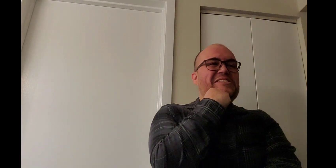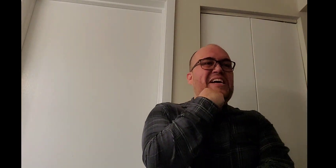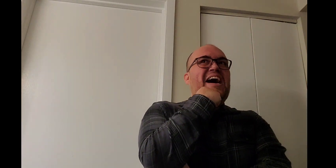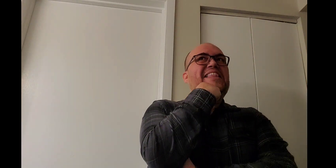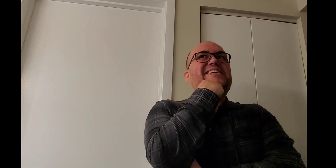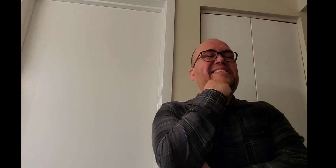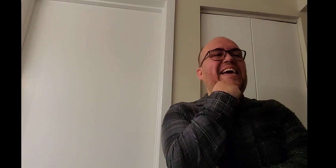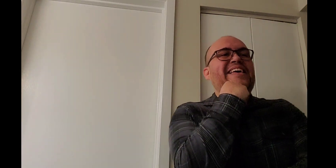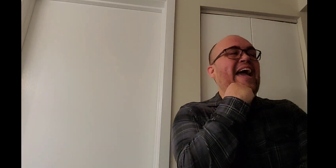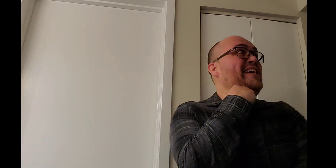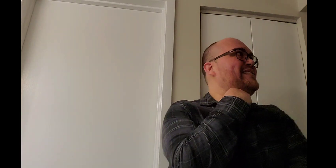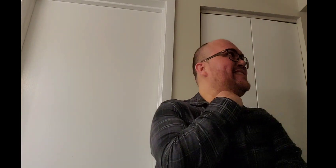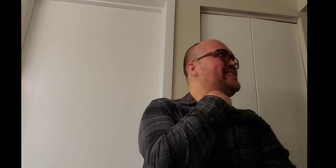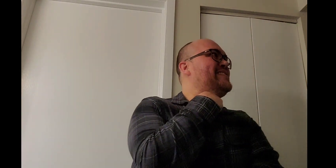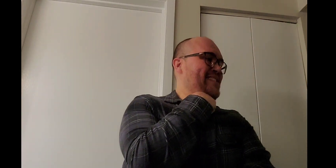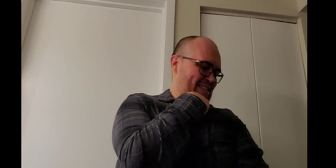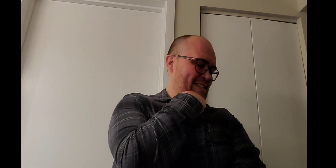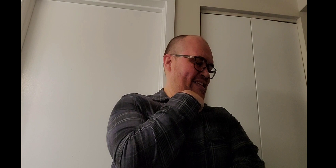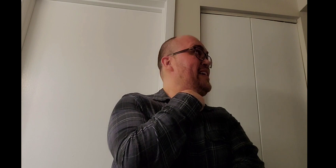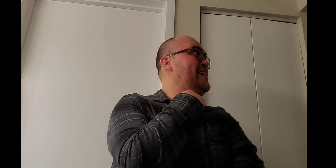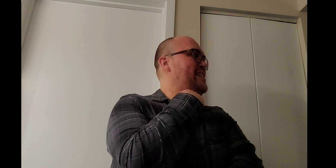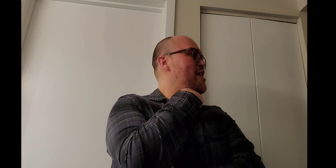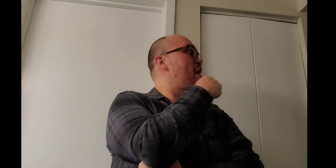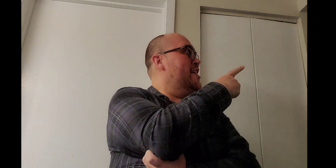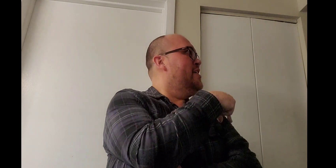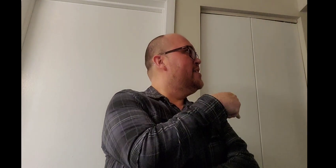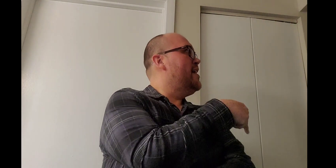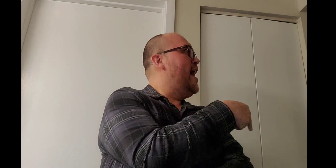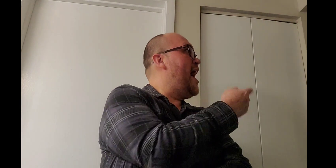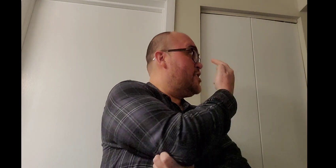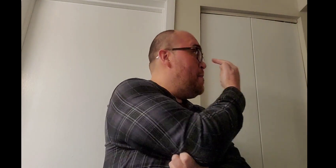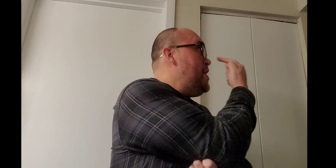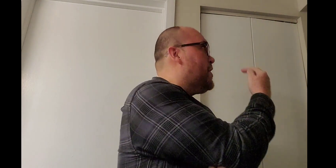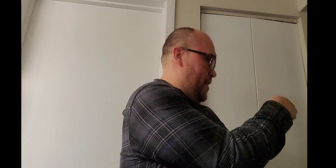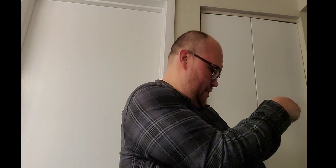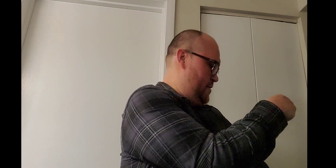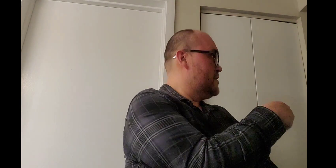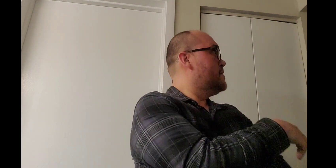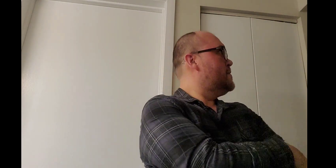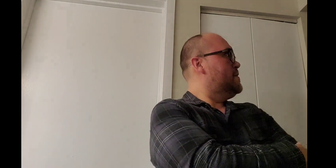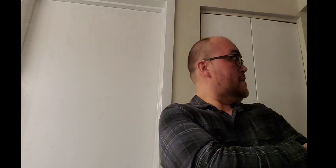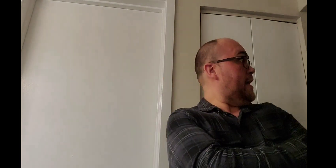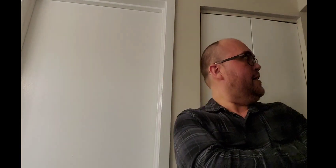and i said hey hey buddy eyes up here okay